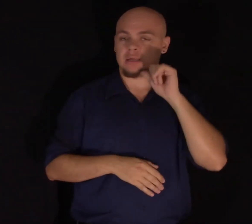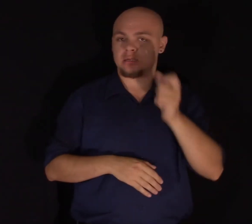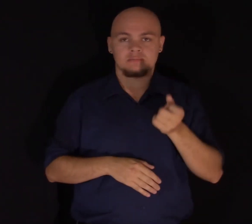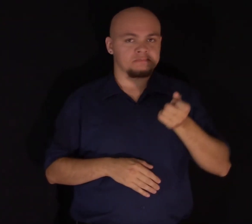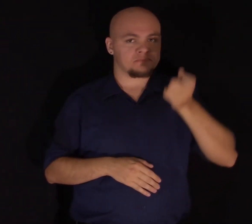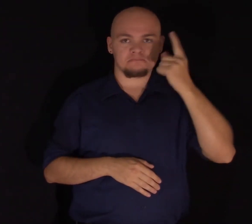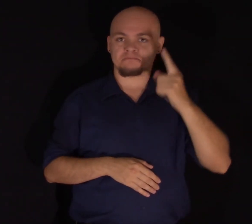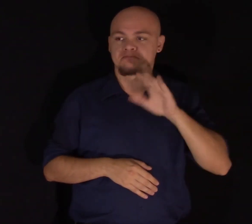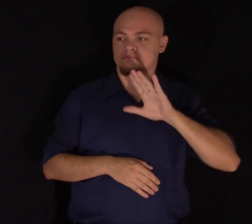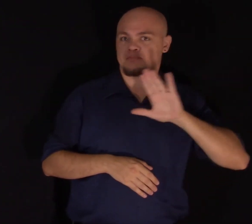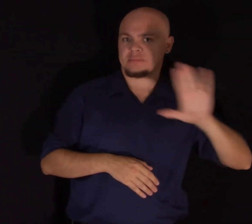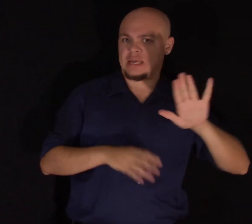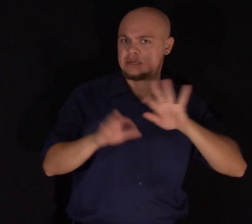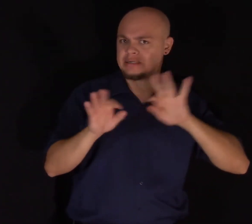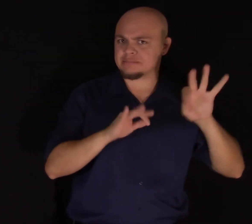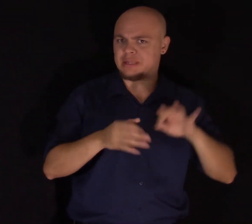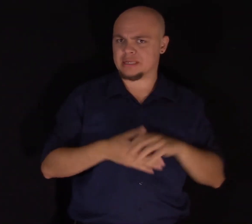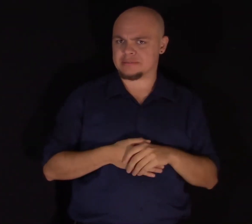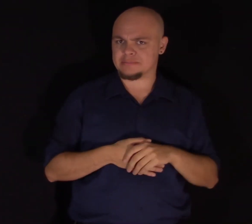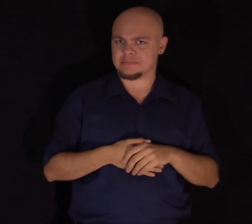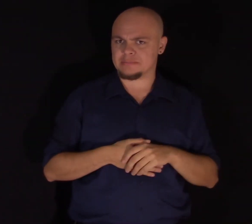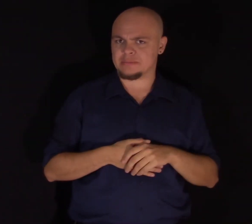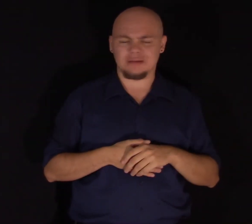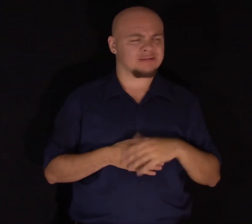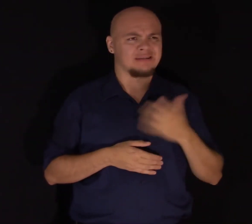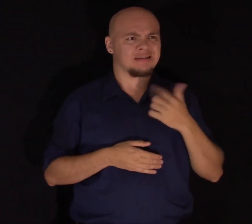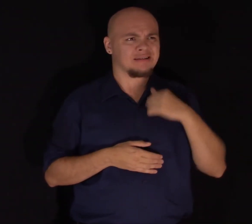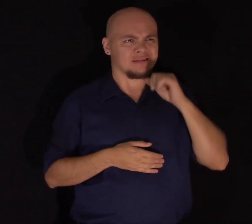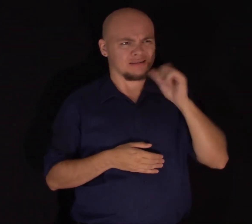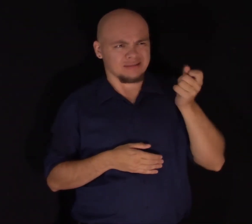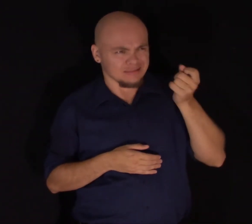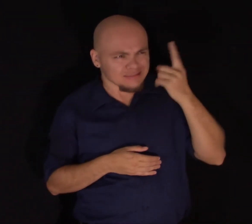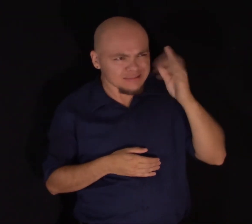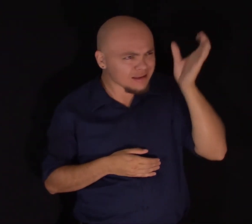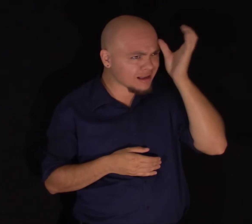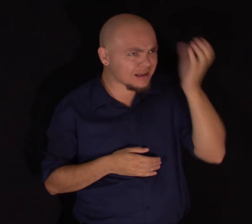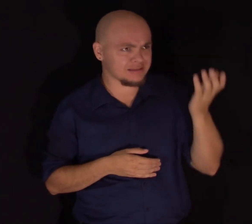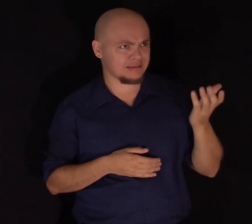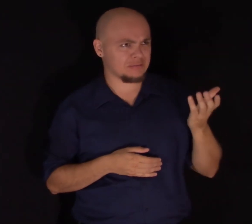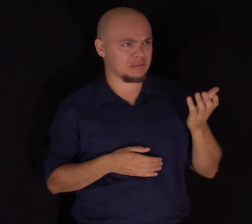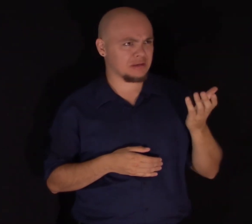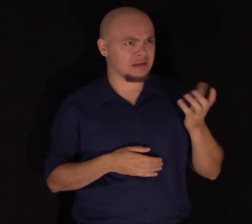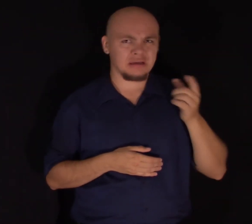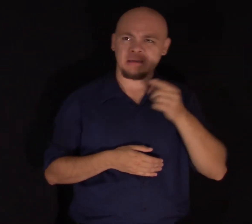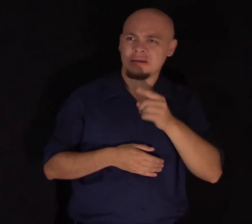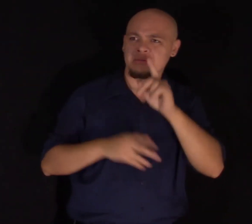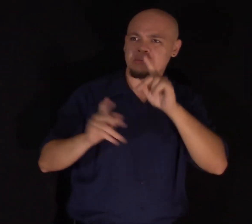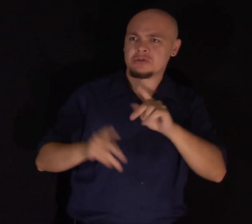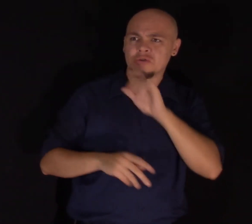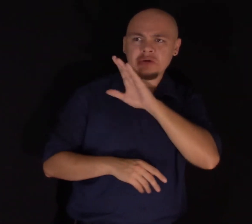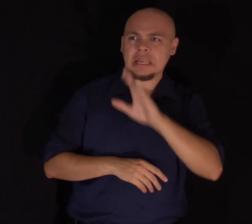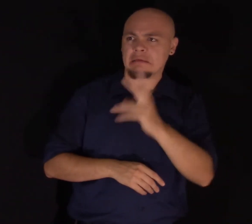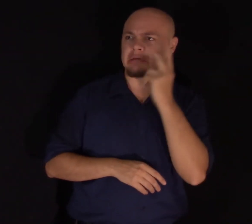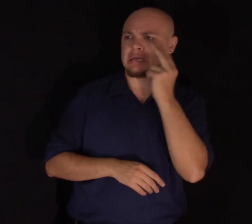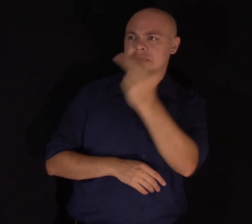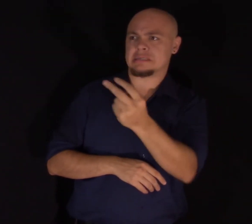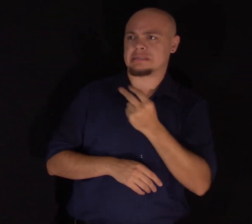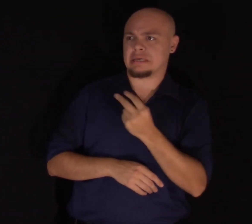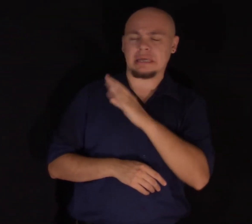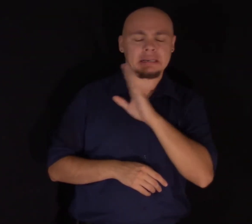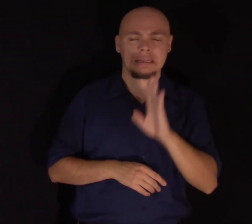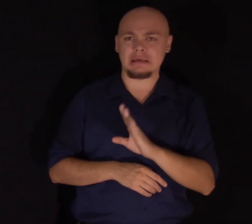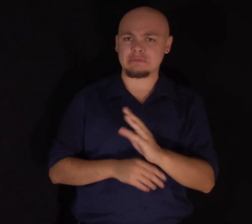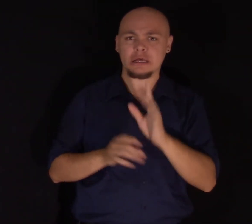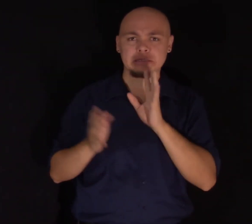what they were talking about. It was inconceivable to me that someone who had never laid eyes on me, never spoken to